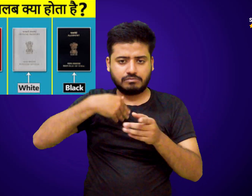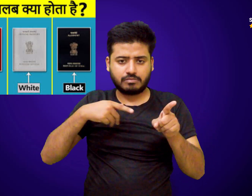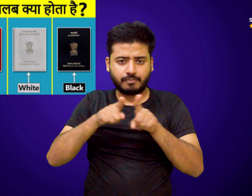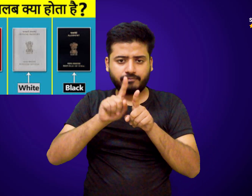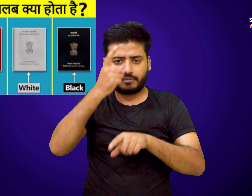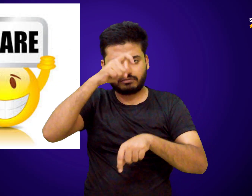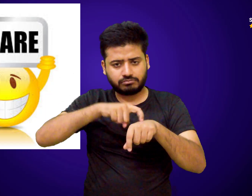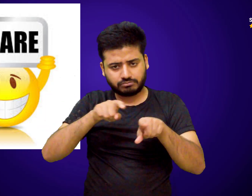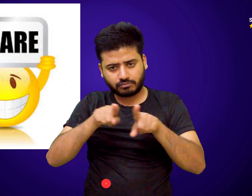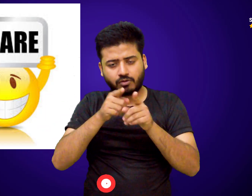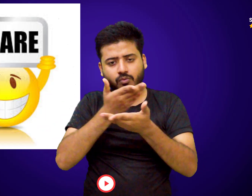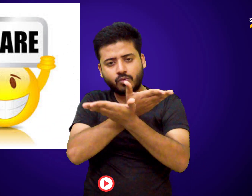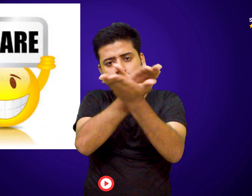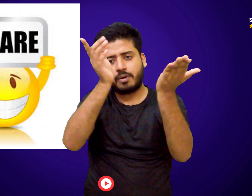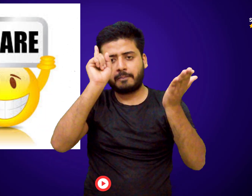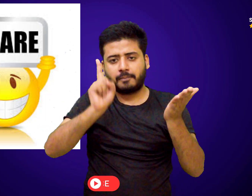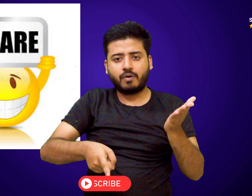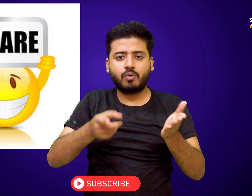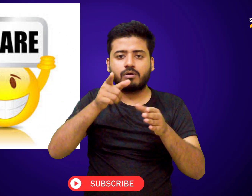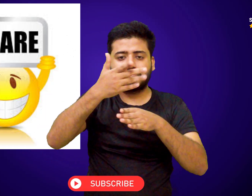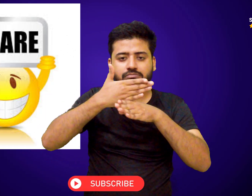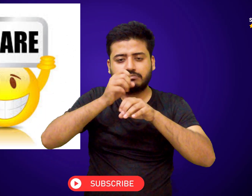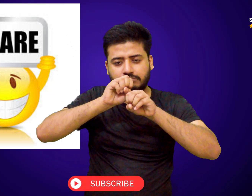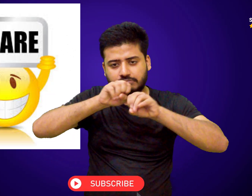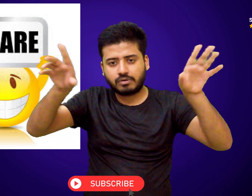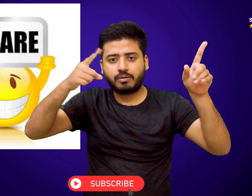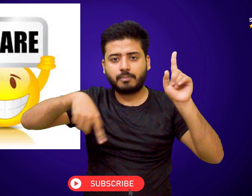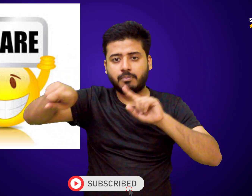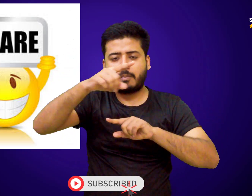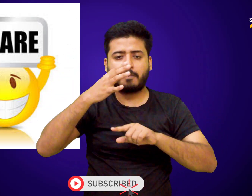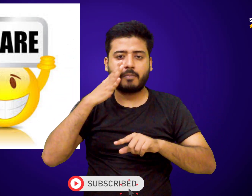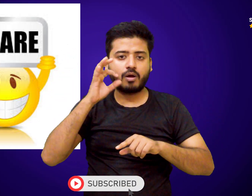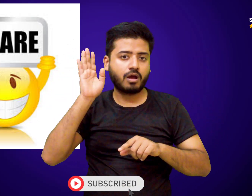passport for government officials on duty; maroon, diplomatic passport